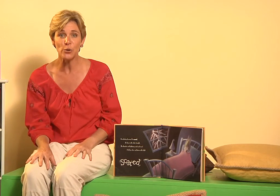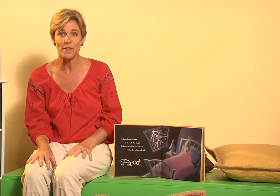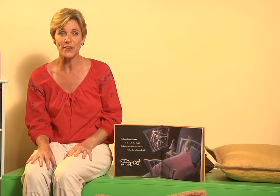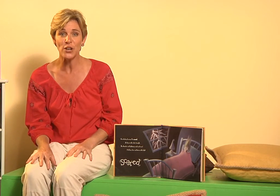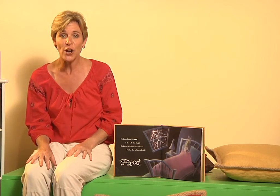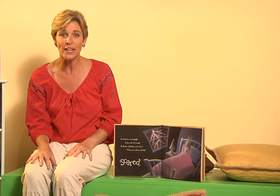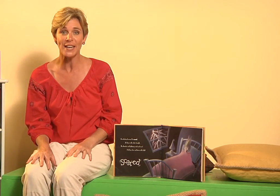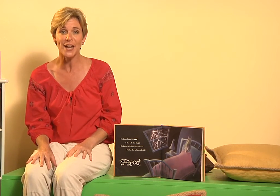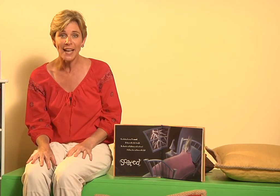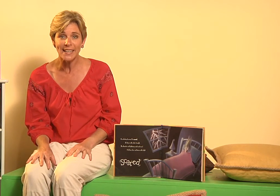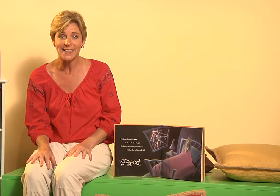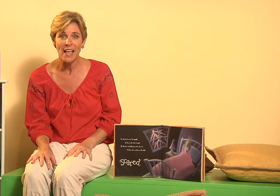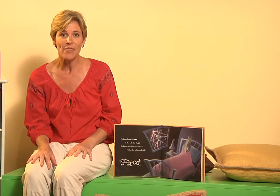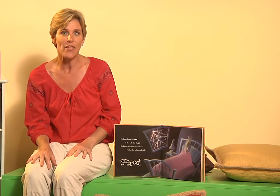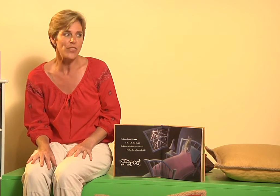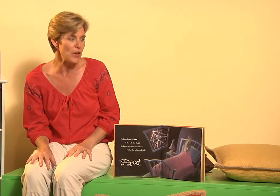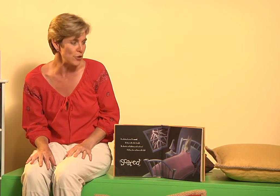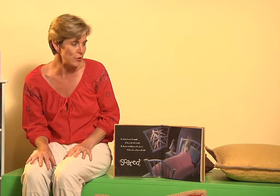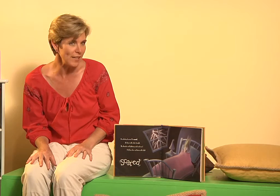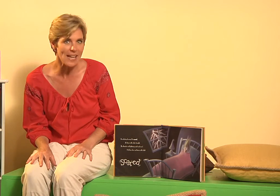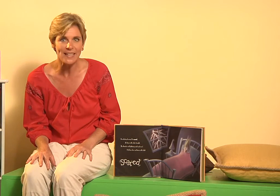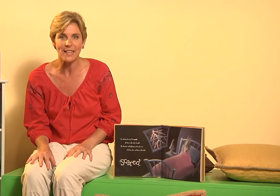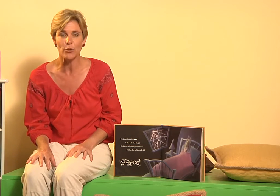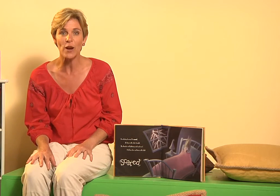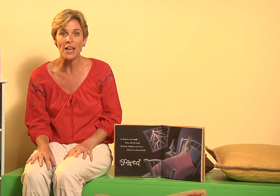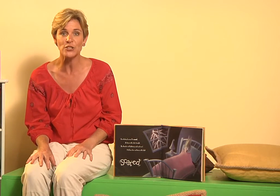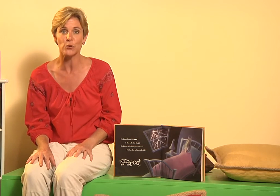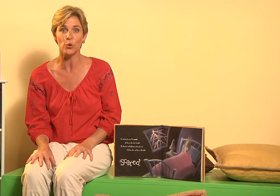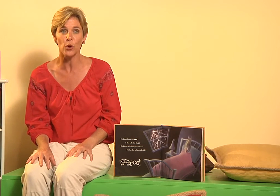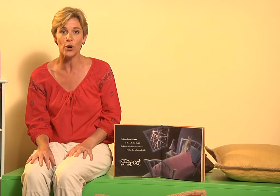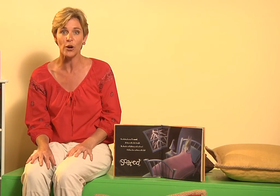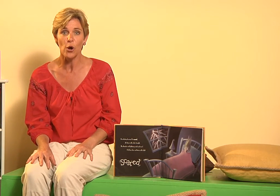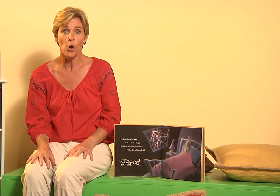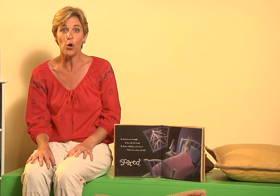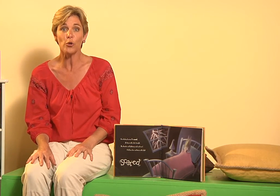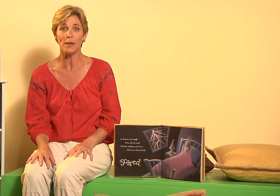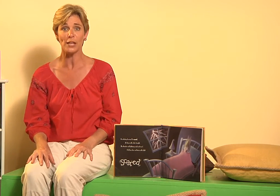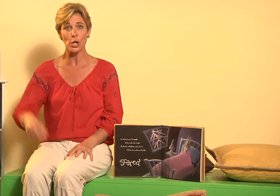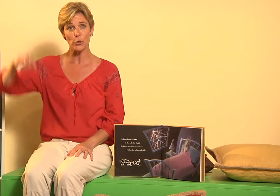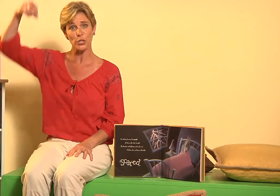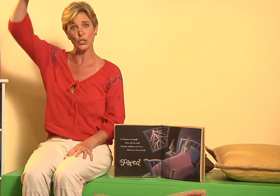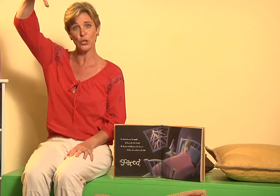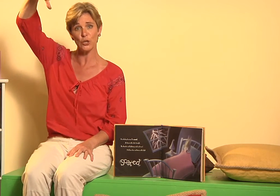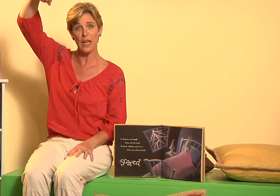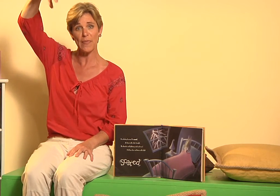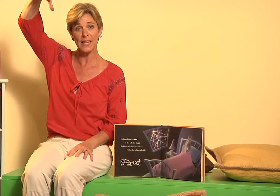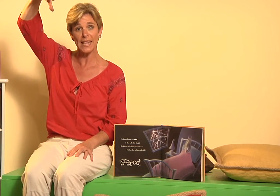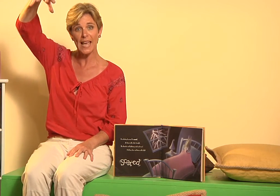in the dark at night. The thunder and lightning crash and roar. Hold me close and turn on the